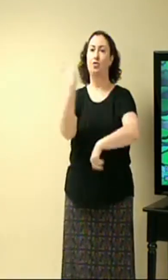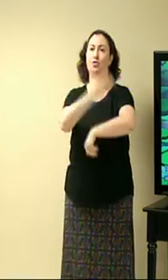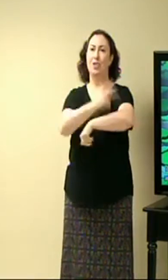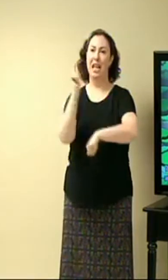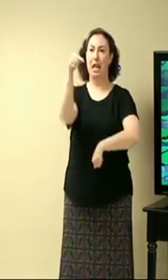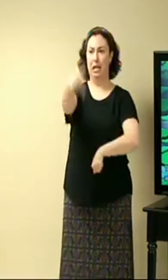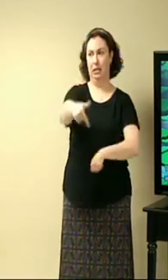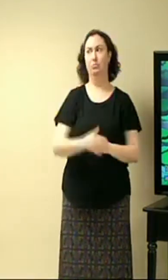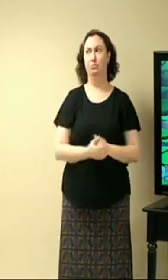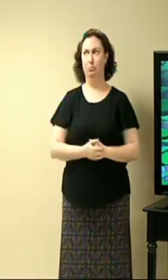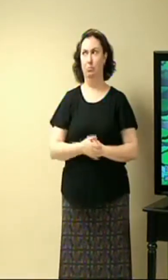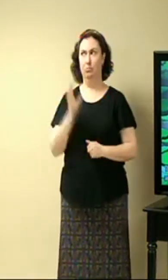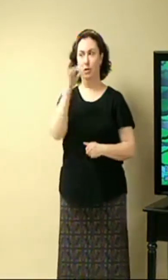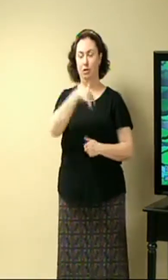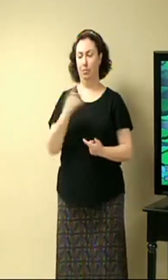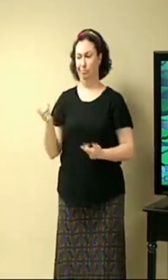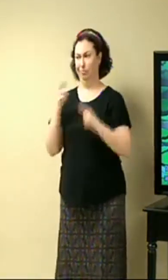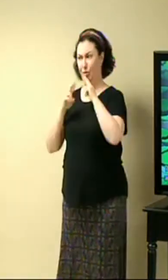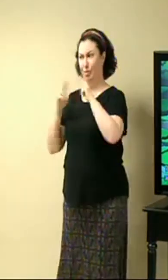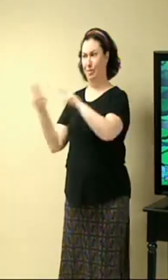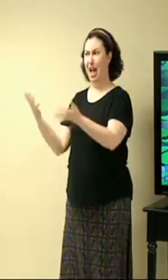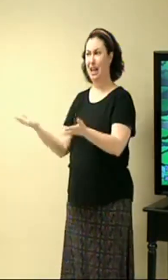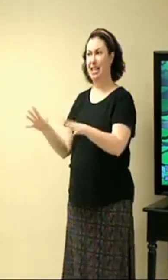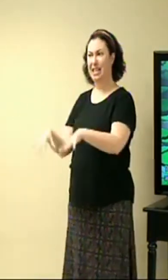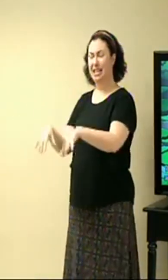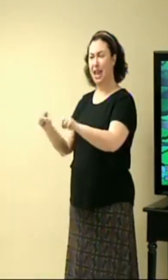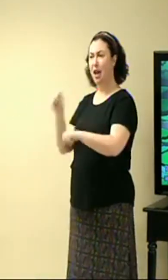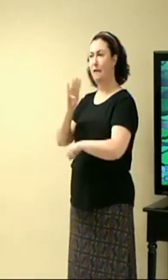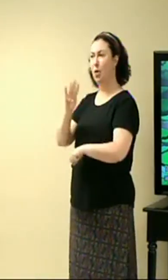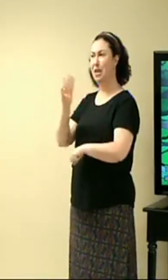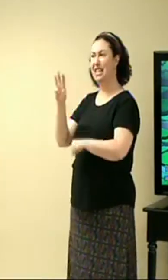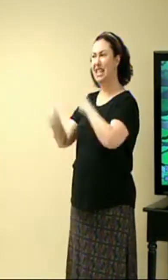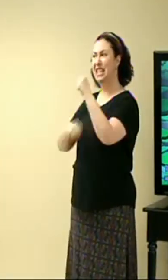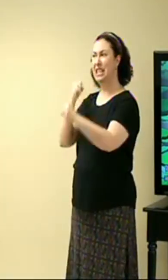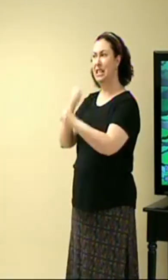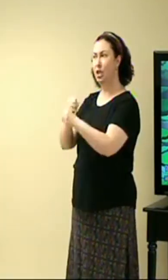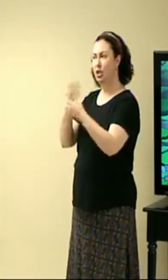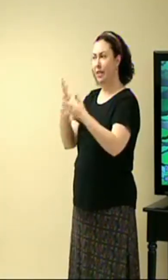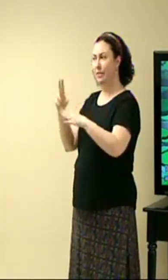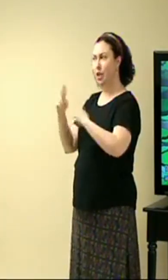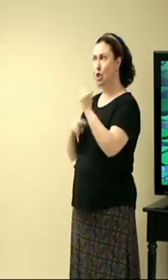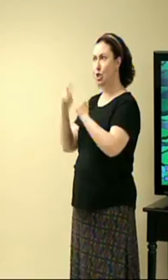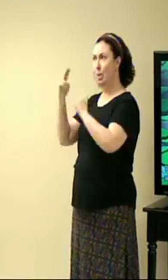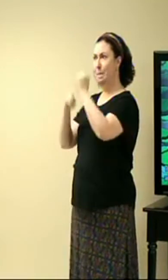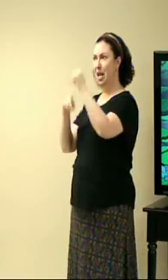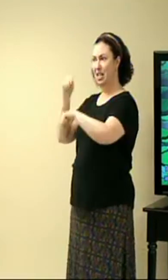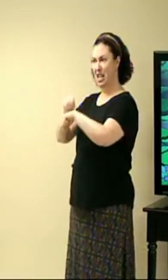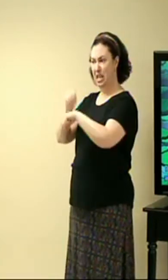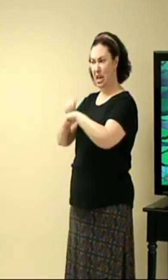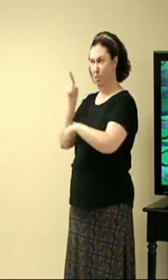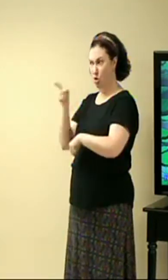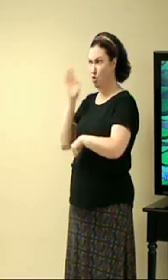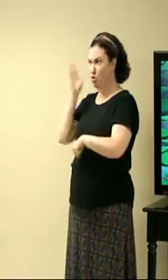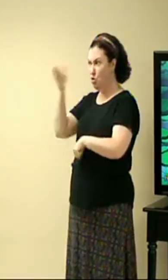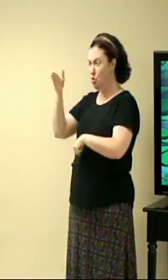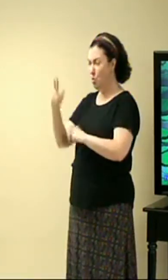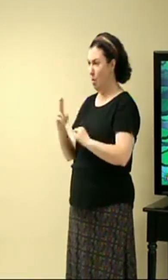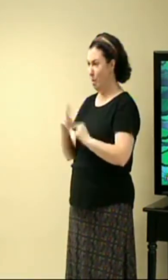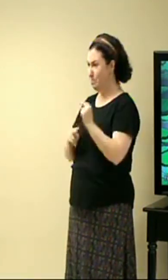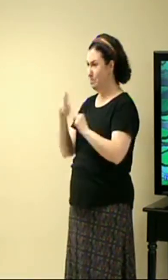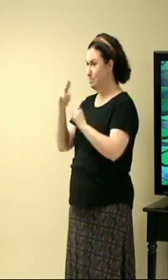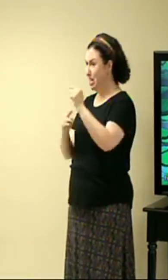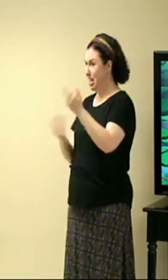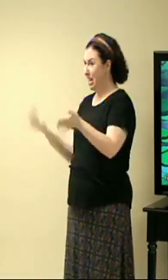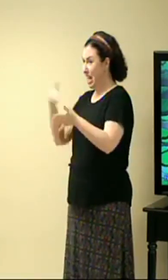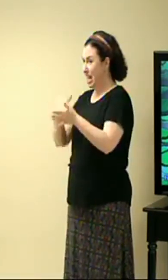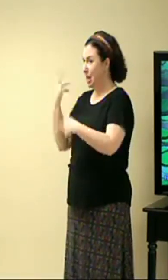of weird. They replied, it has taken 46 years to build this temple, and you are going to raise it in 3 days. Consider for a moment